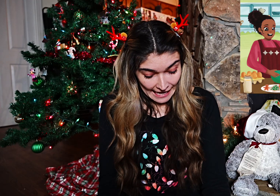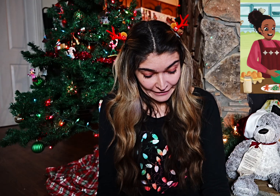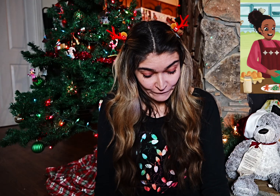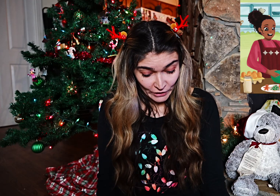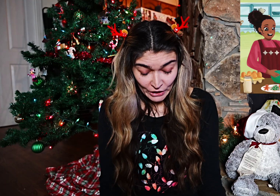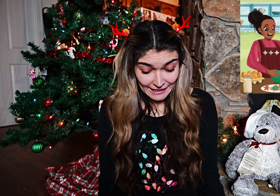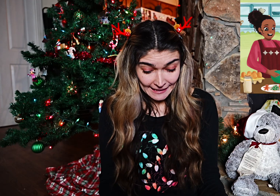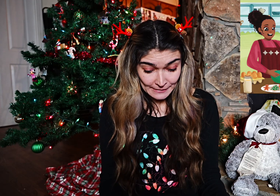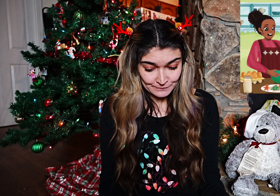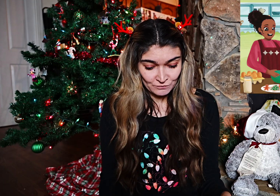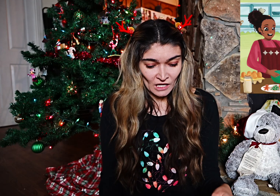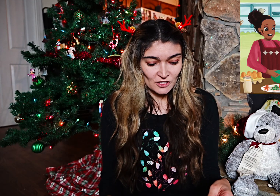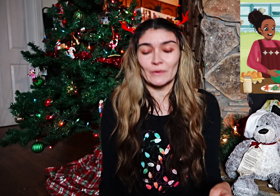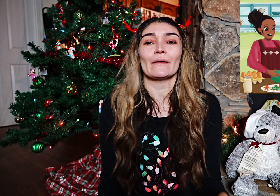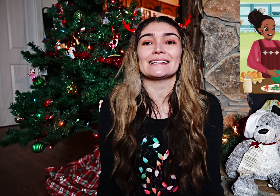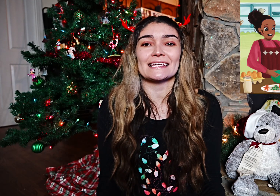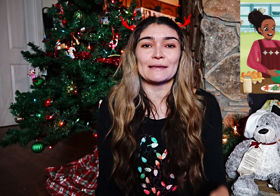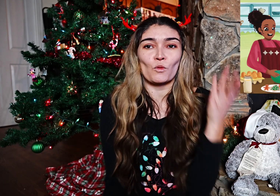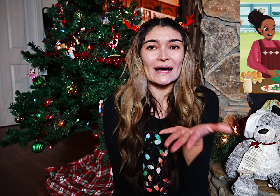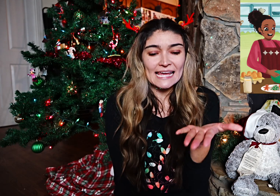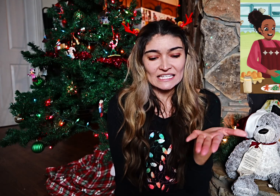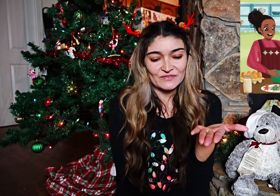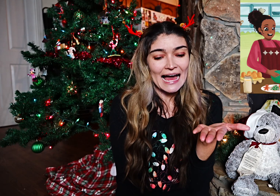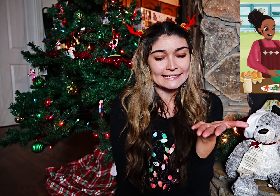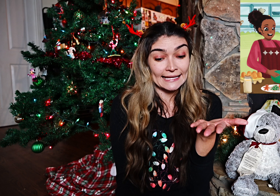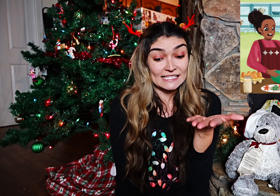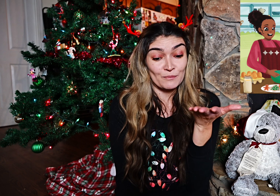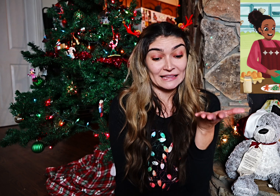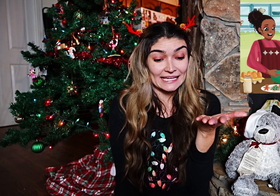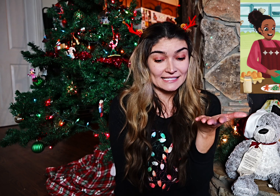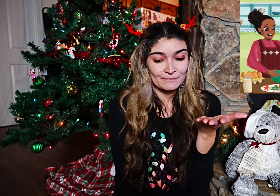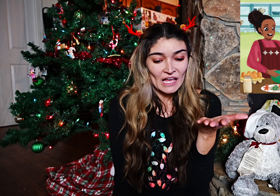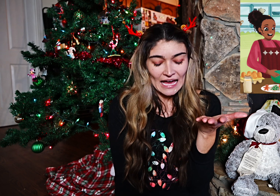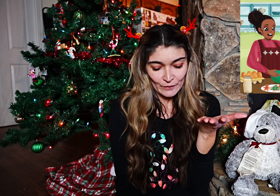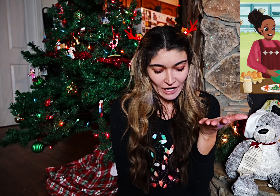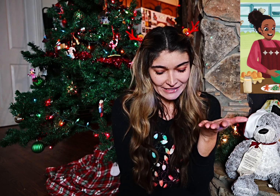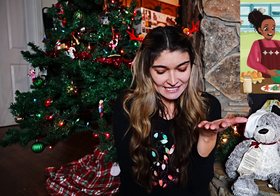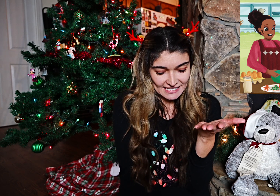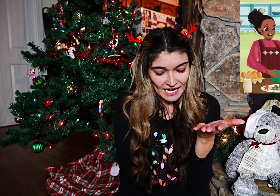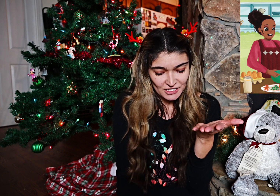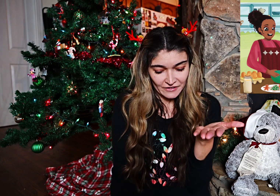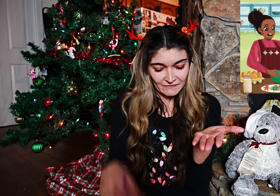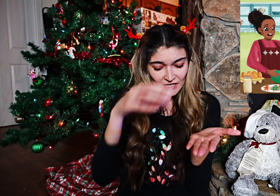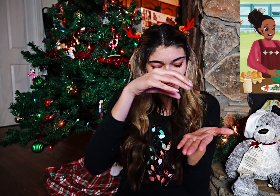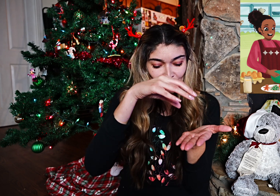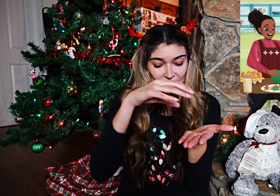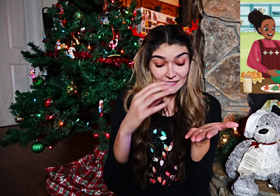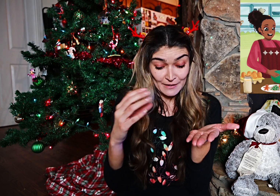Sign for cookie. So we're going to keep one hand flat like it's a plate. And we're going to touch your fingertips